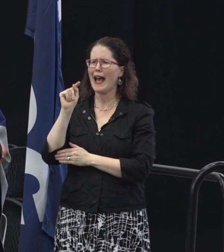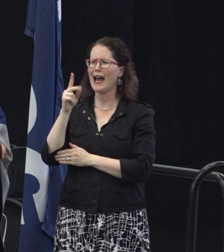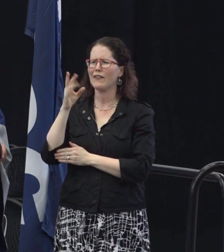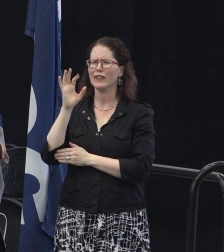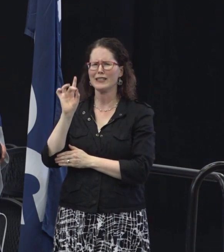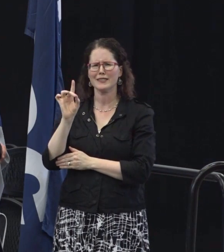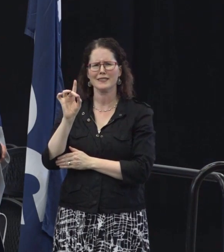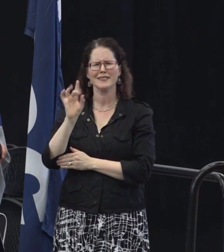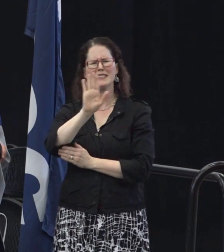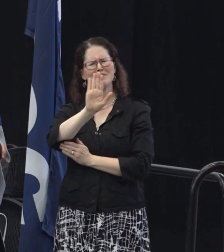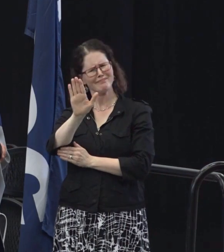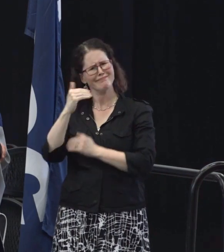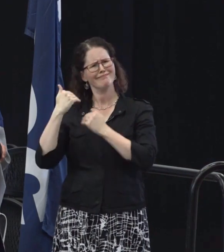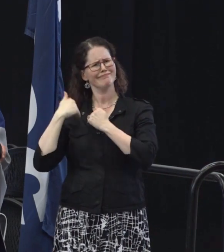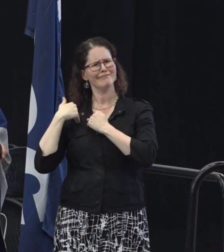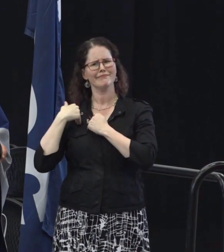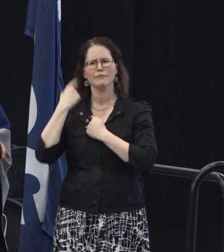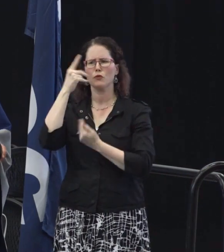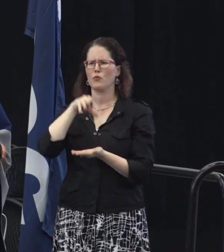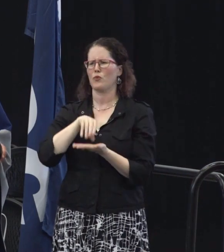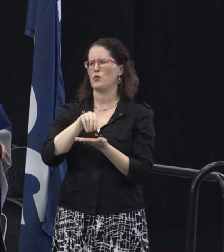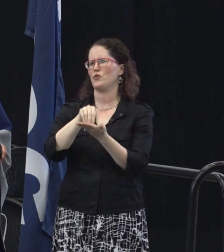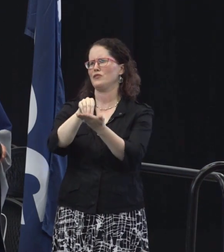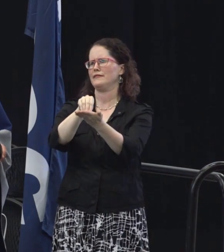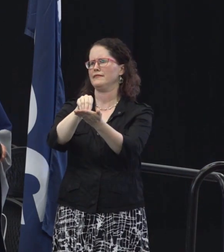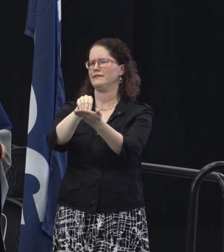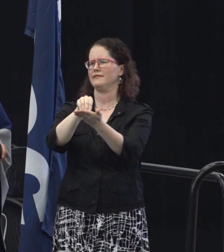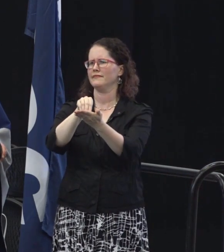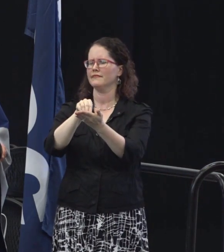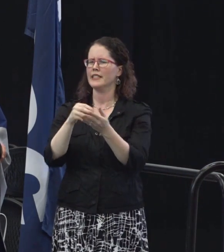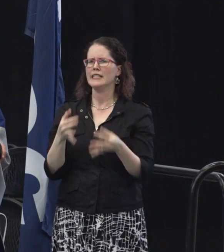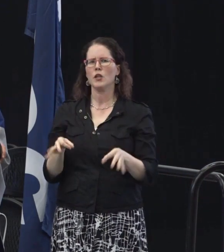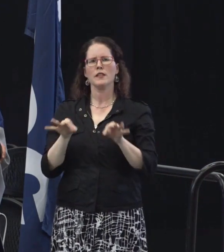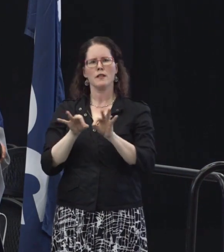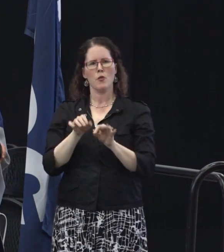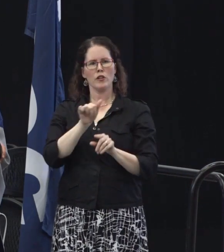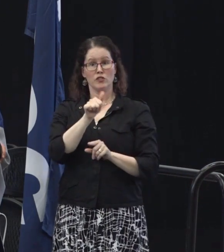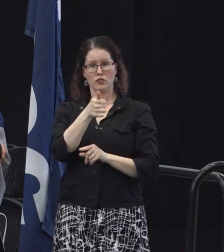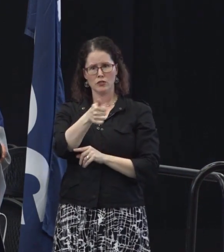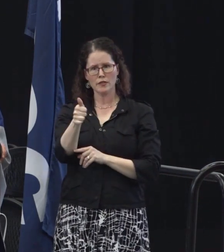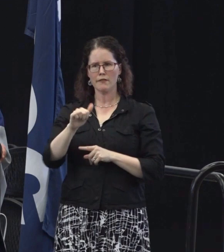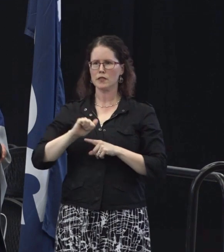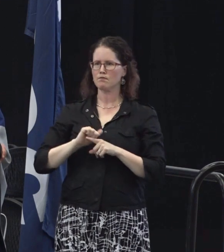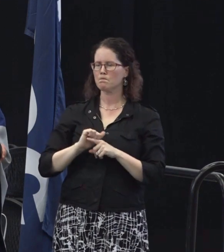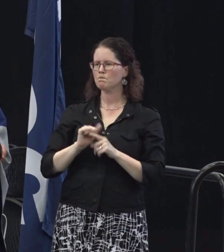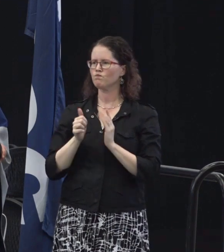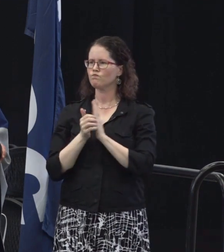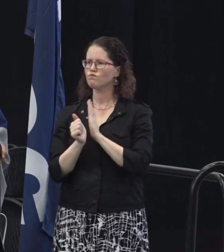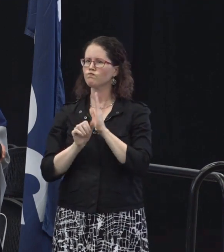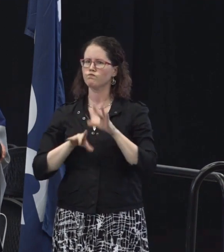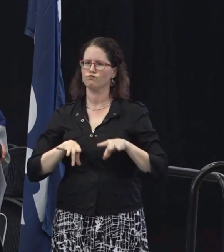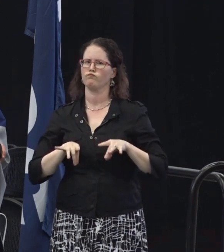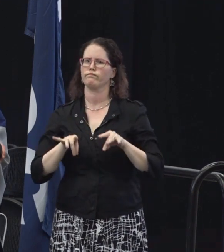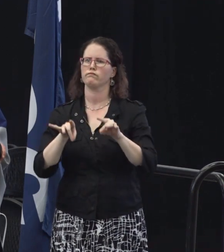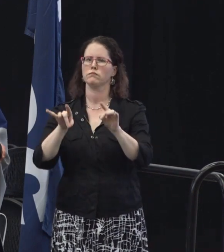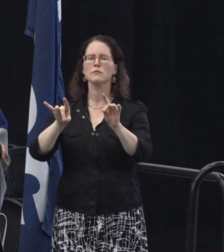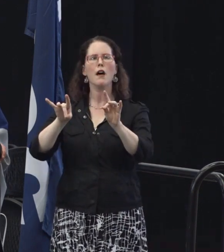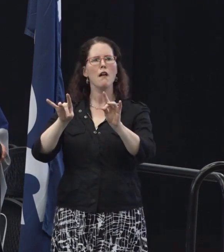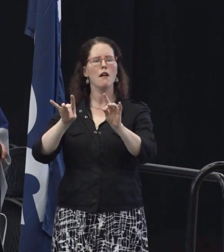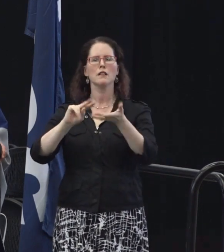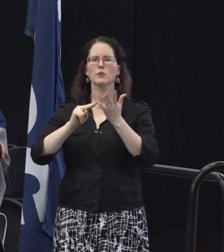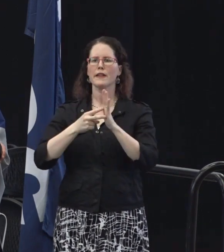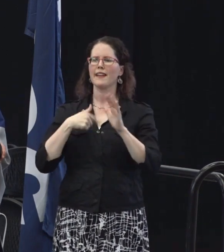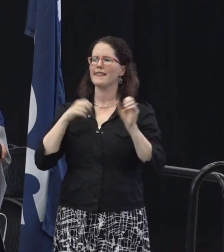civic duties, because we all have the responsibility to be prepared for the unexpected, and we should always be in a position to